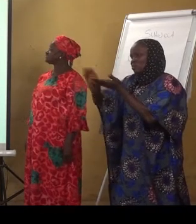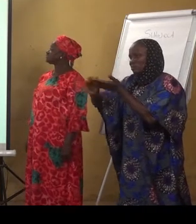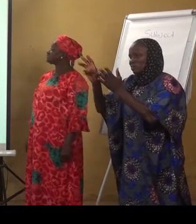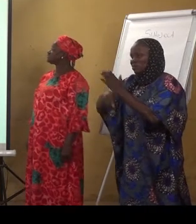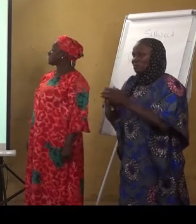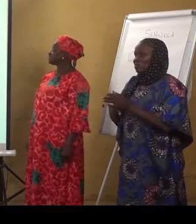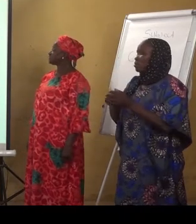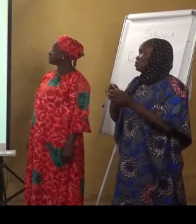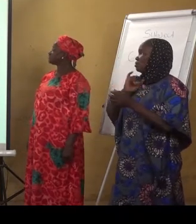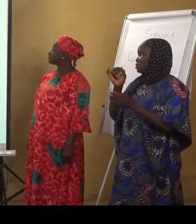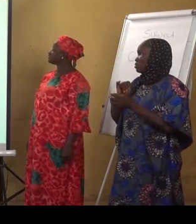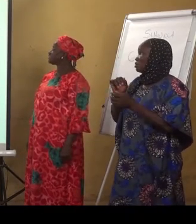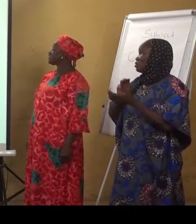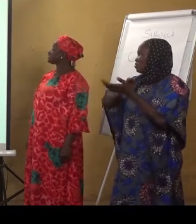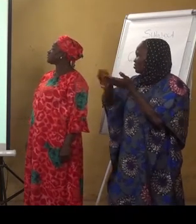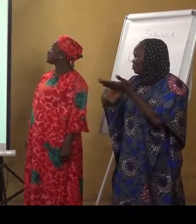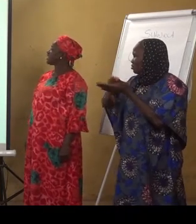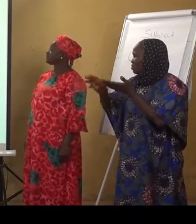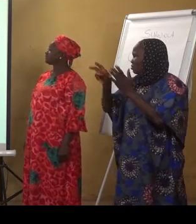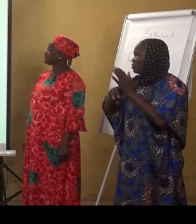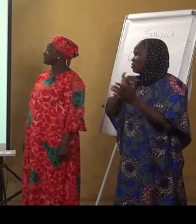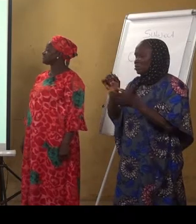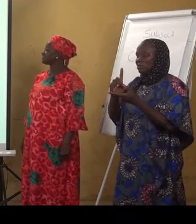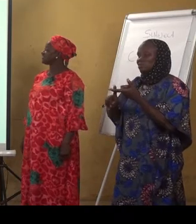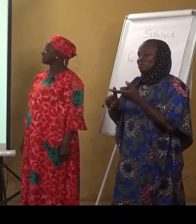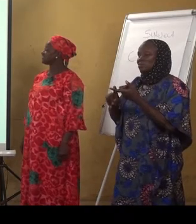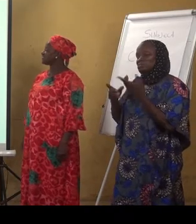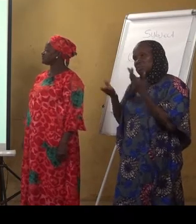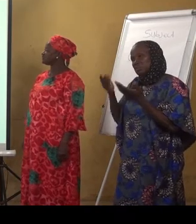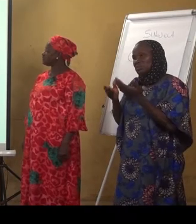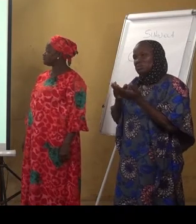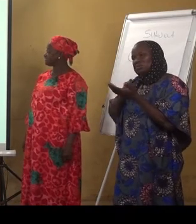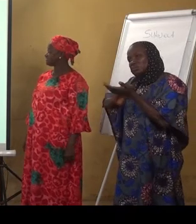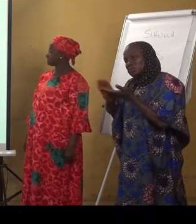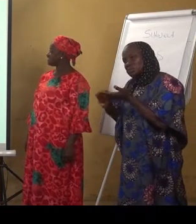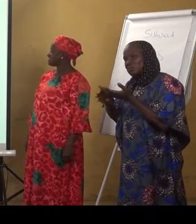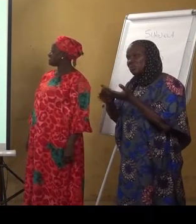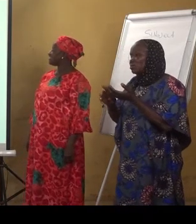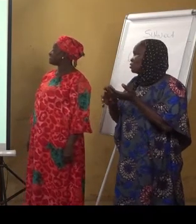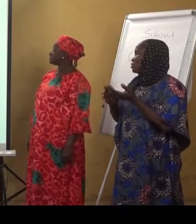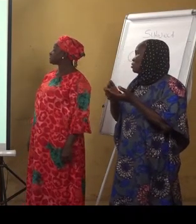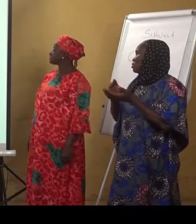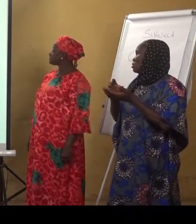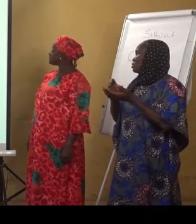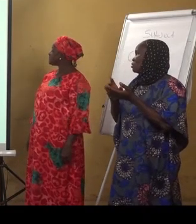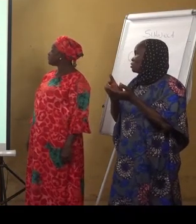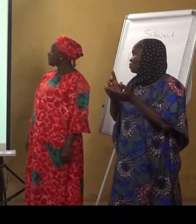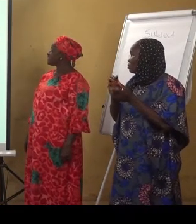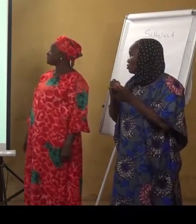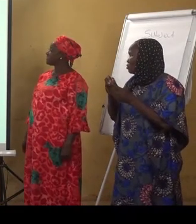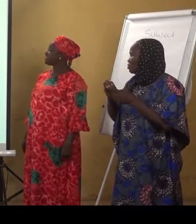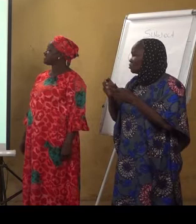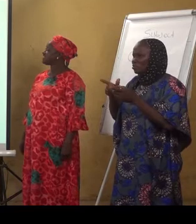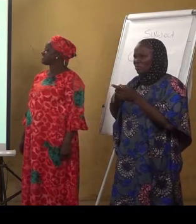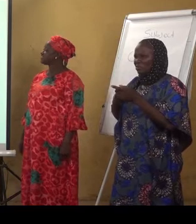Forgiveness is to pardon or to let go an offense that has been committed. It is to